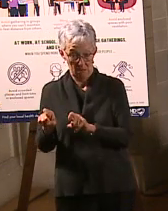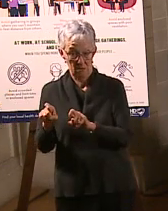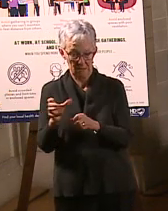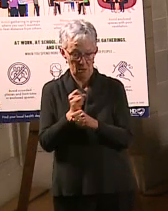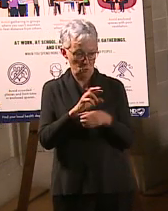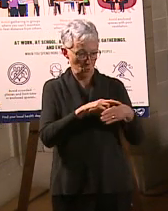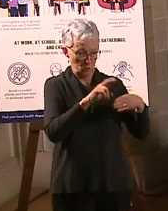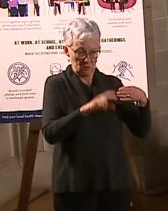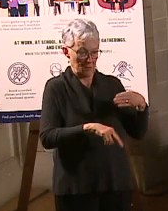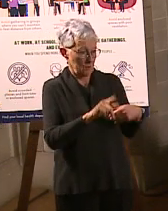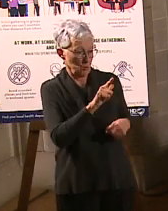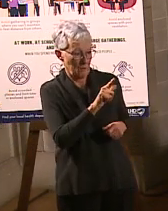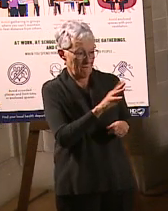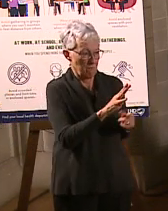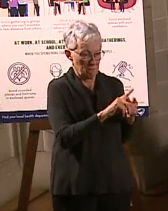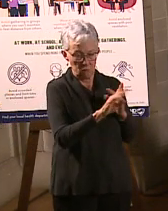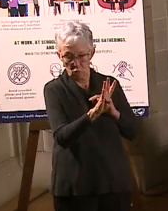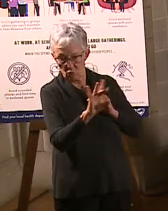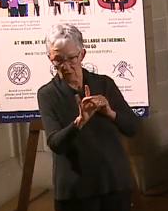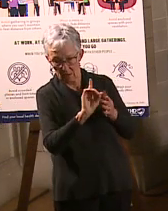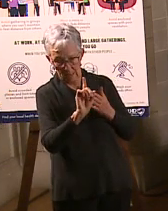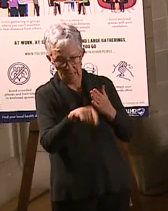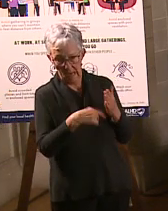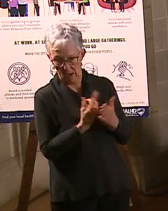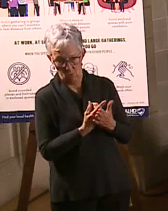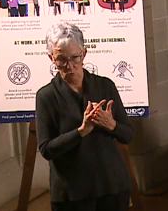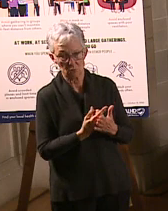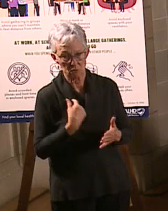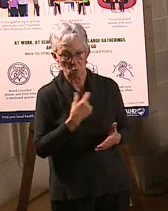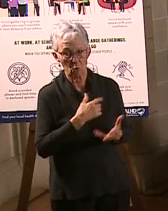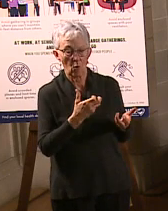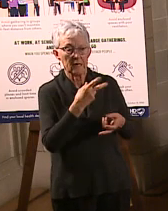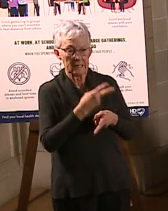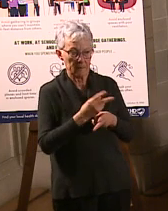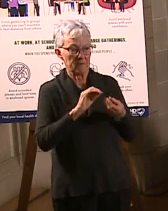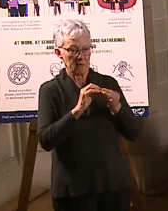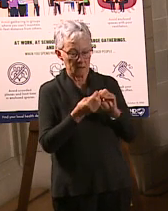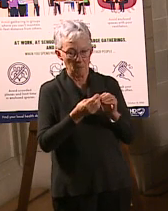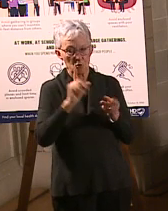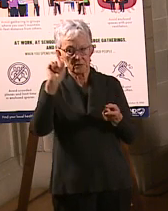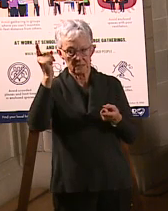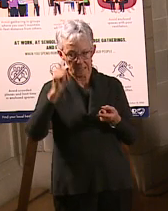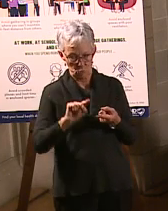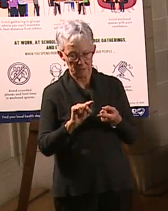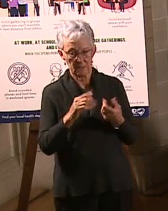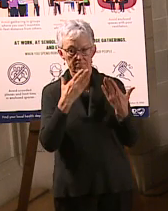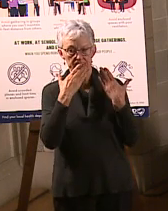sure that the number of hospitalizations due to coronavirus continue to go down. Thank you all very much,